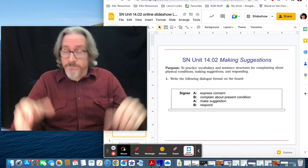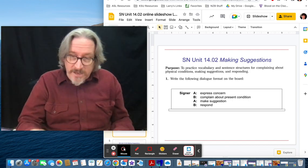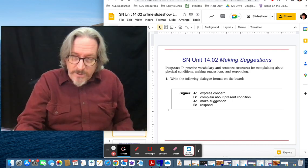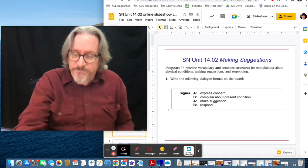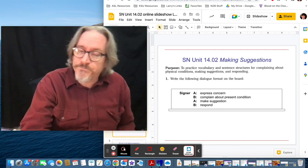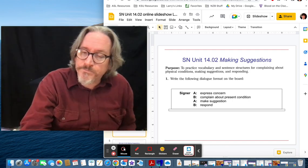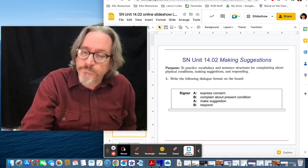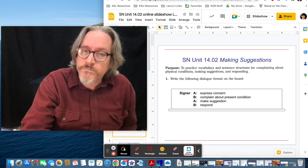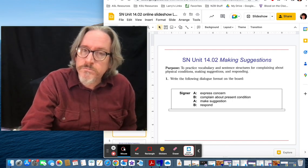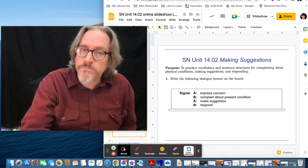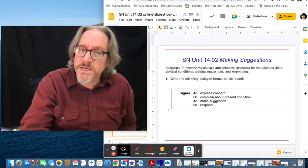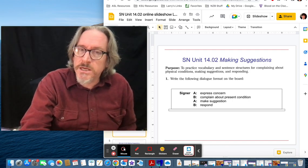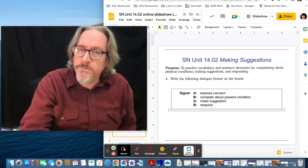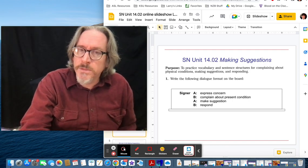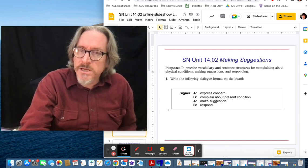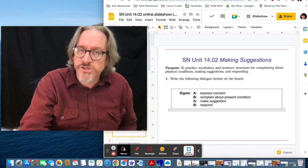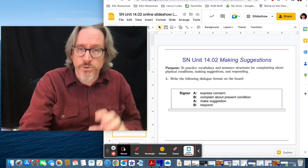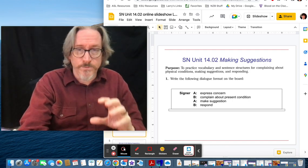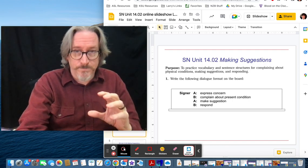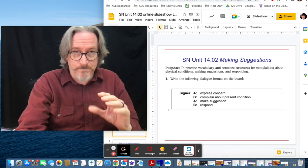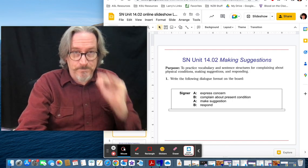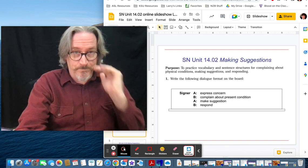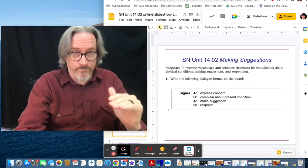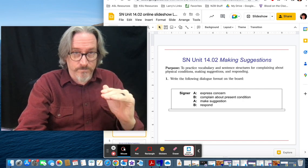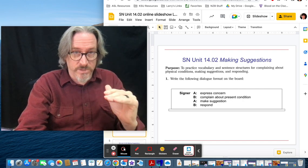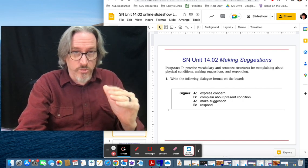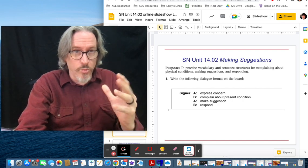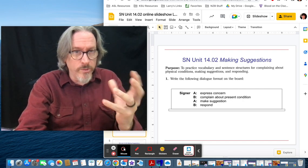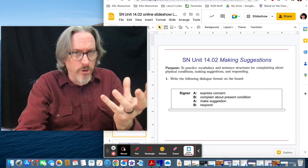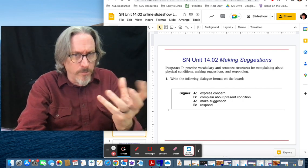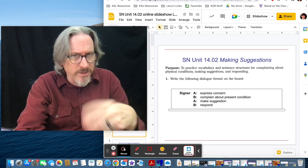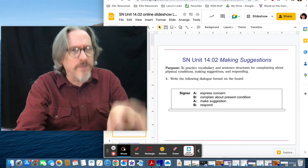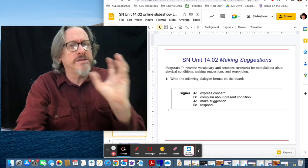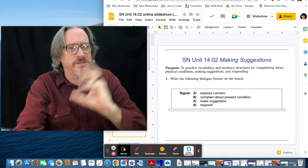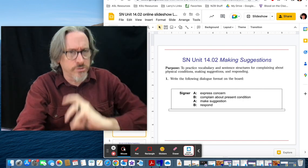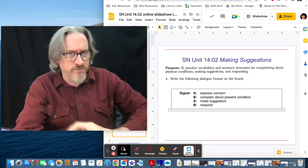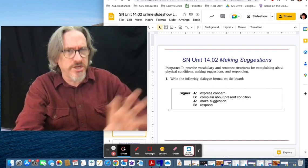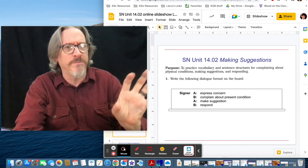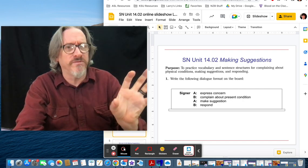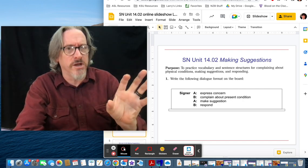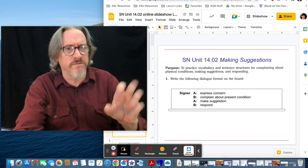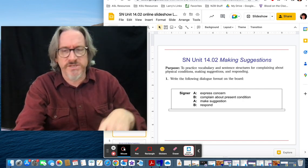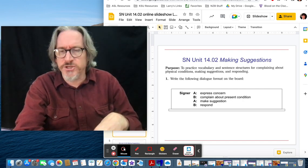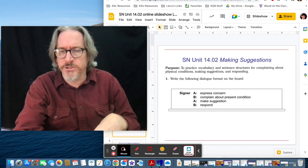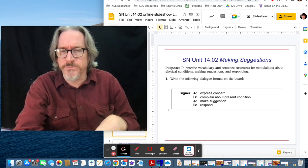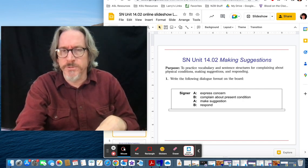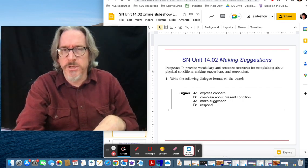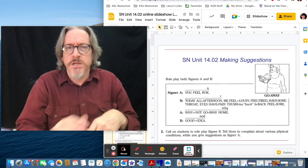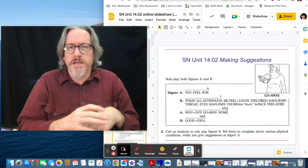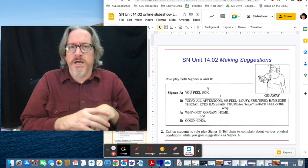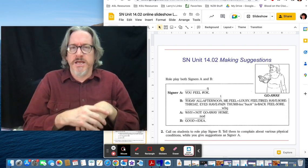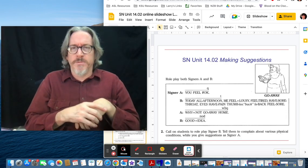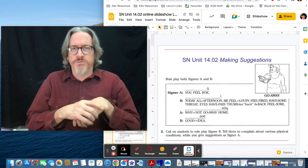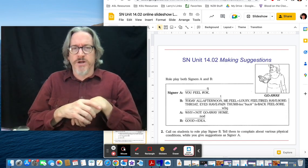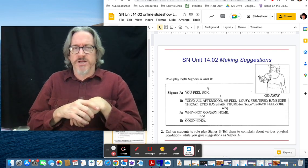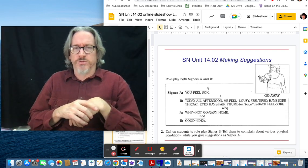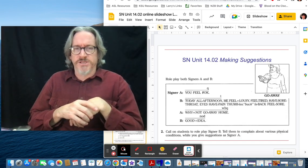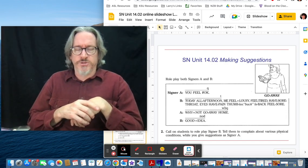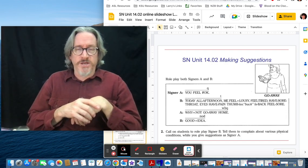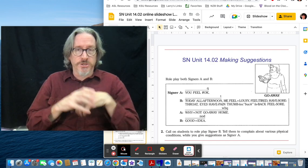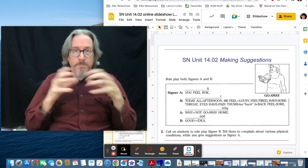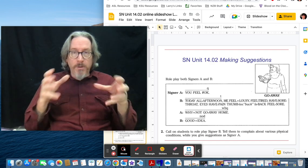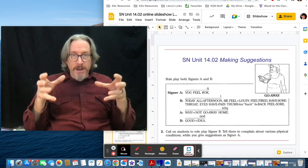went. Anyway, so we will play with this sort of shape of the conversation in a much more